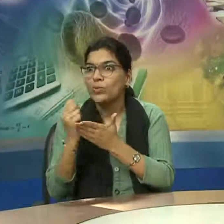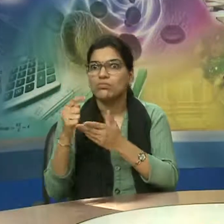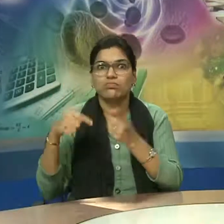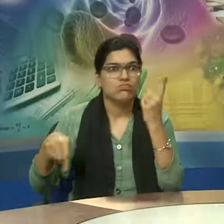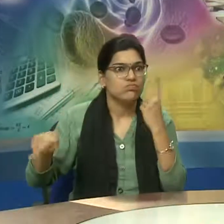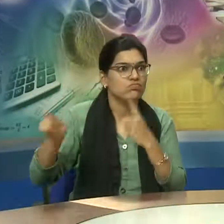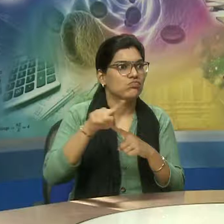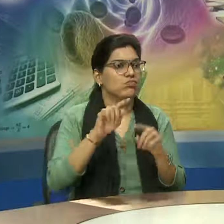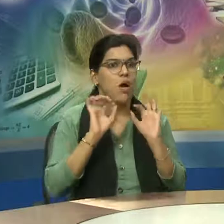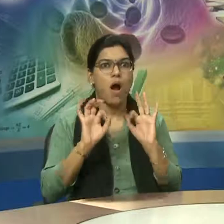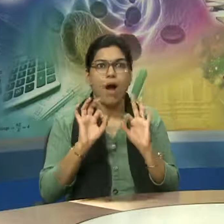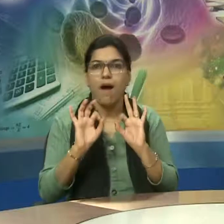people